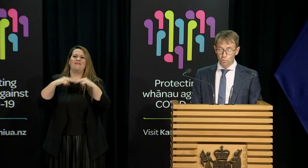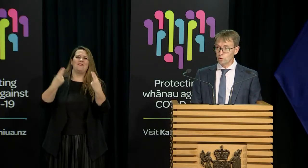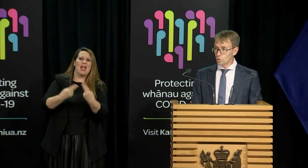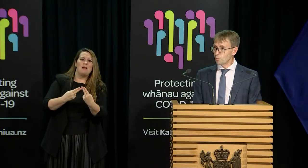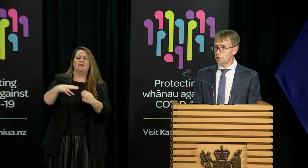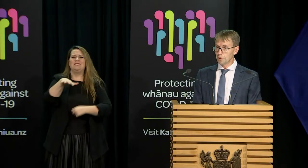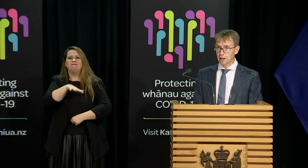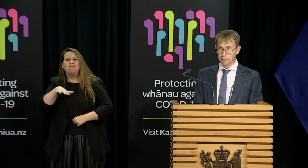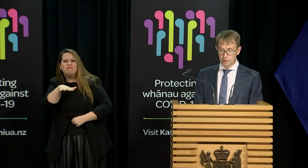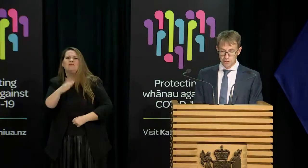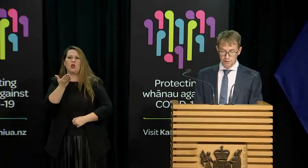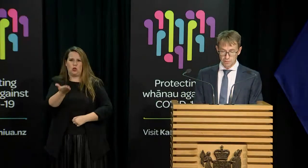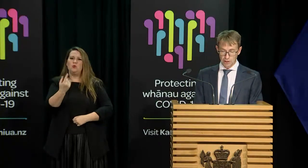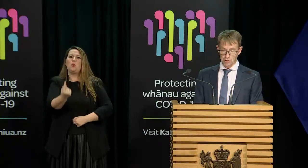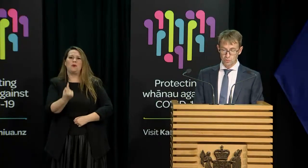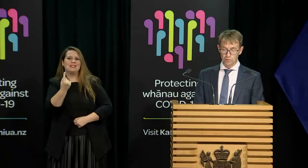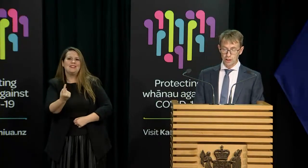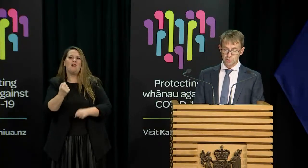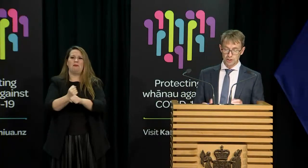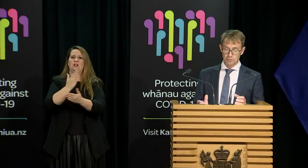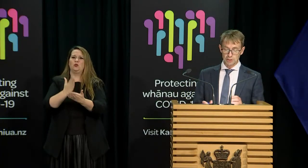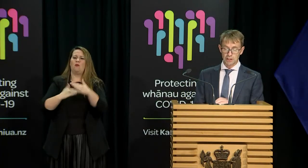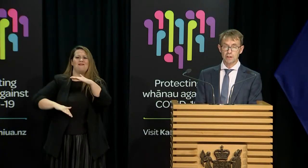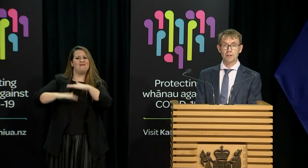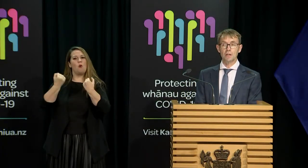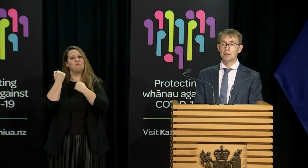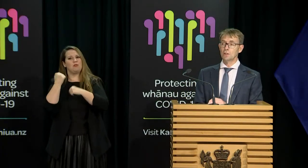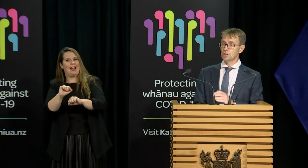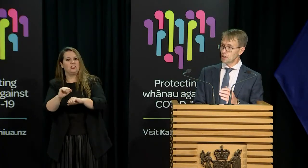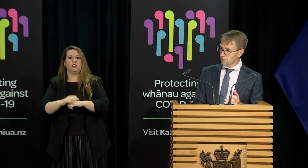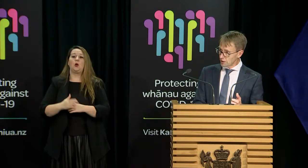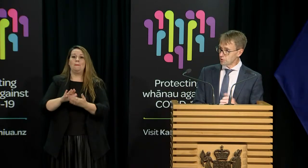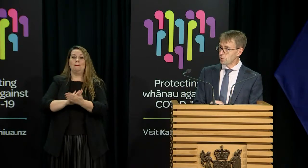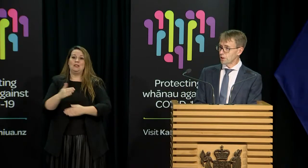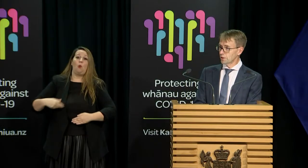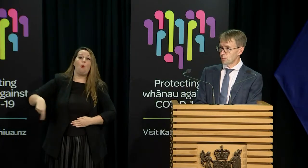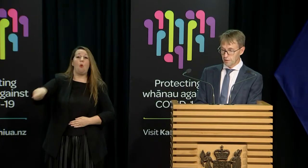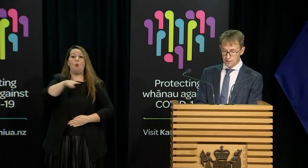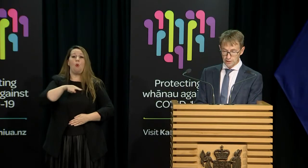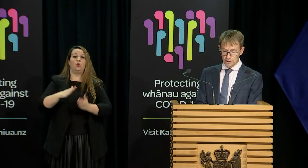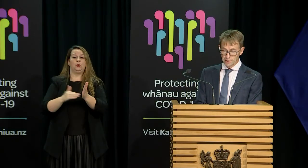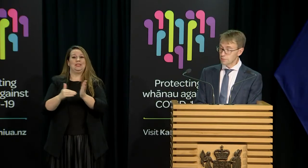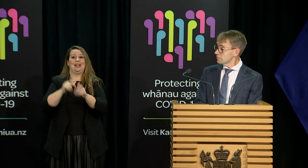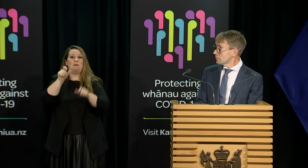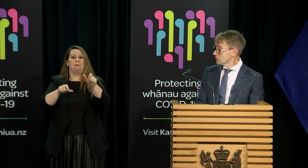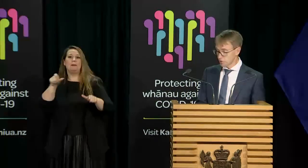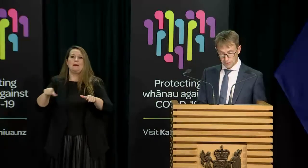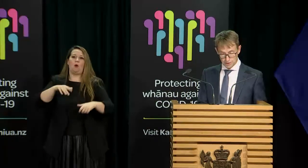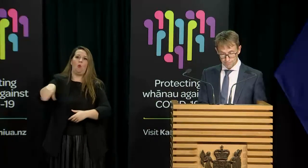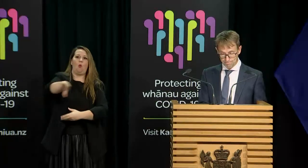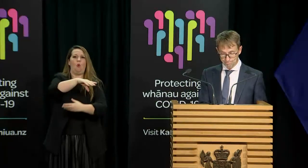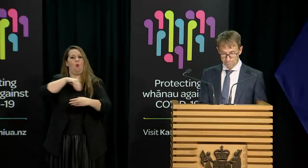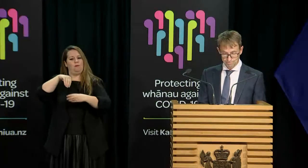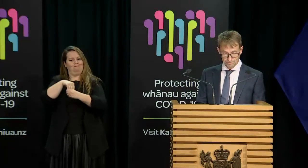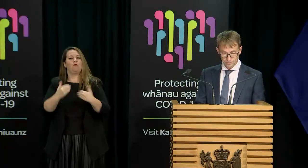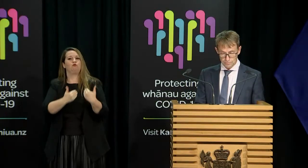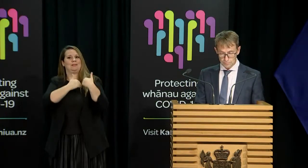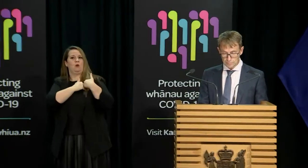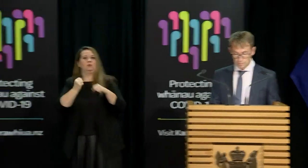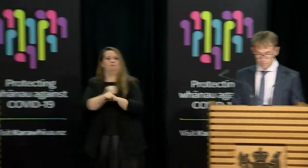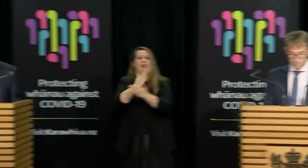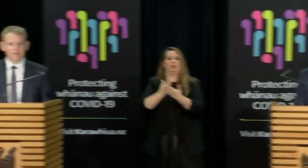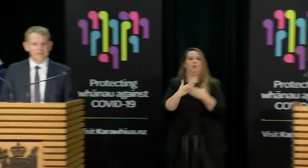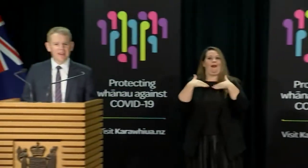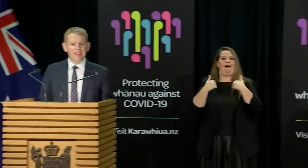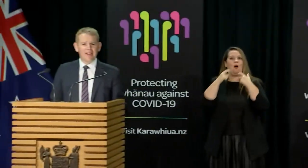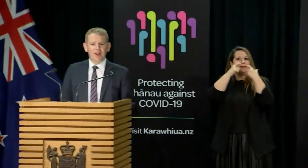way we will all be doing our bit to make sure the health system is here to care for everyone when they need care. Back to you, Minister.